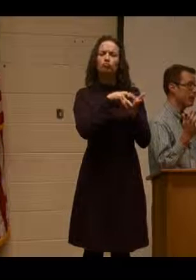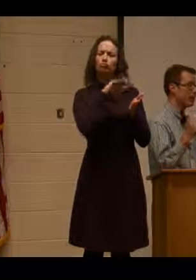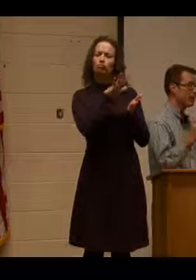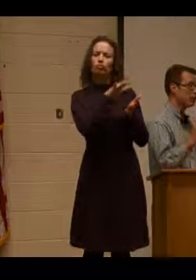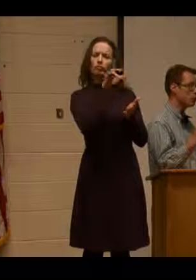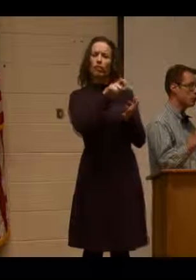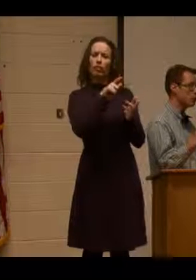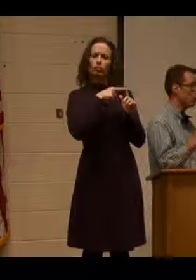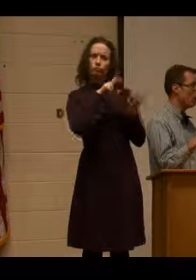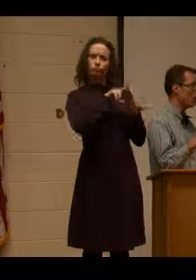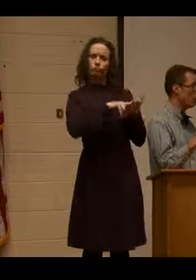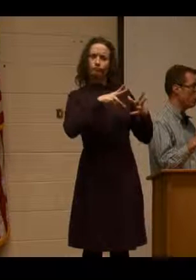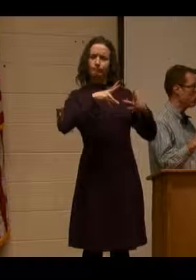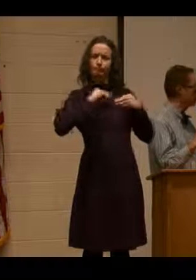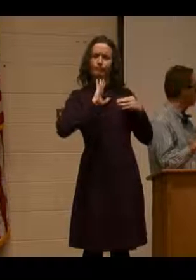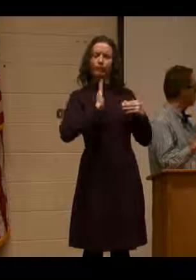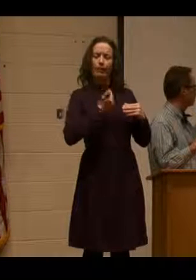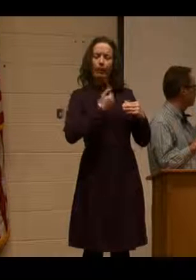work,